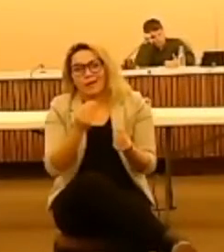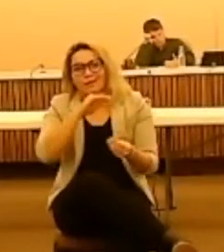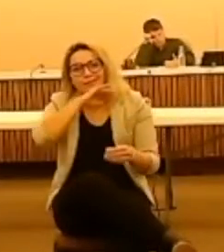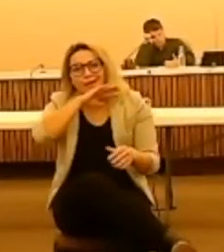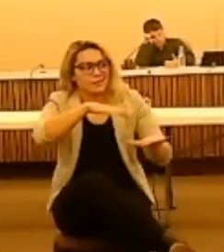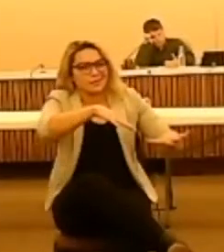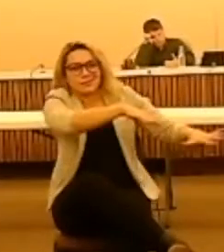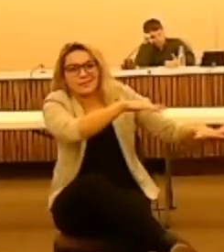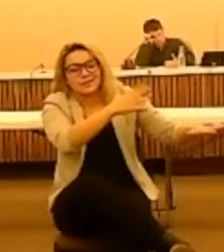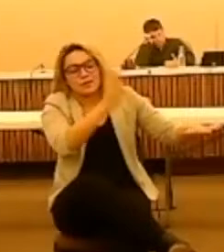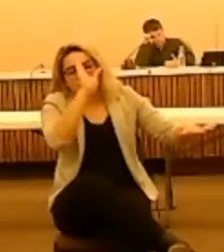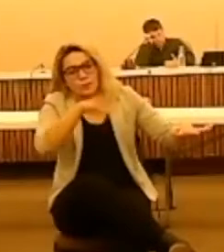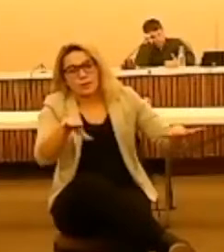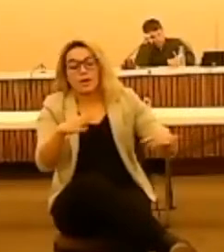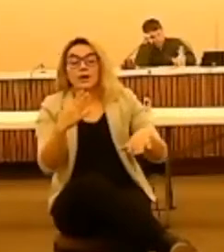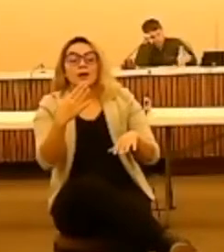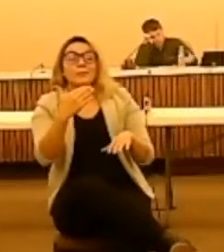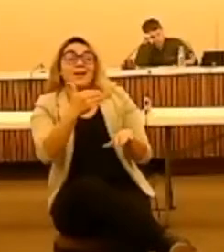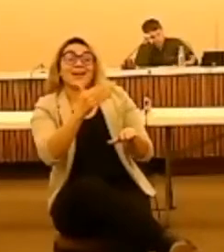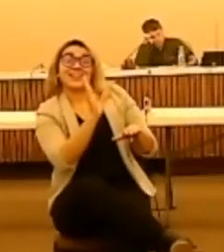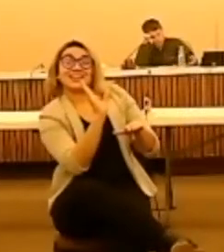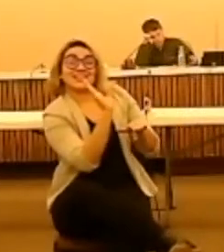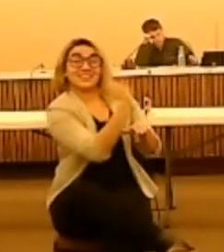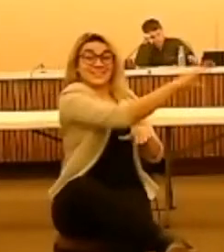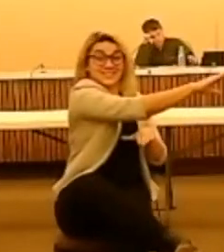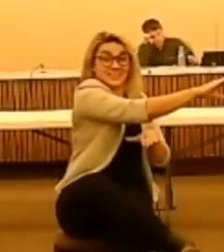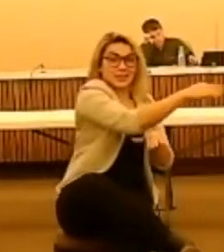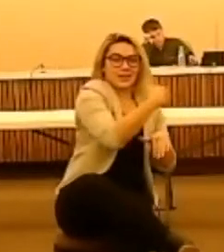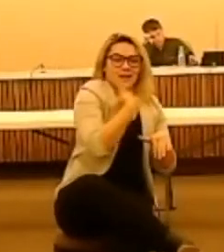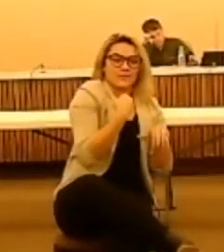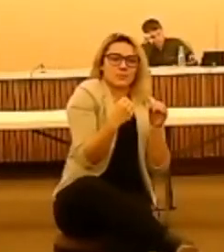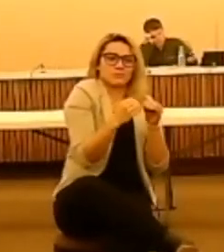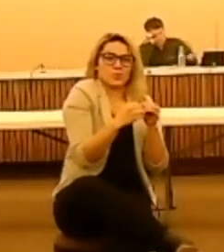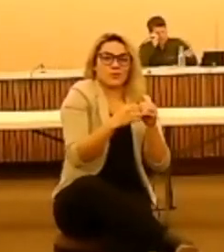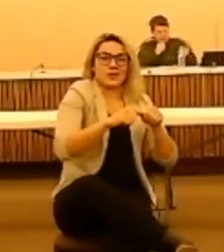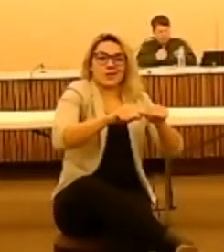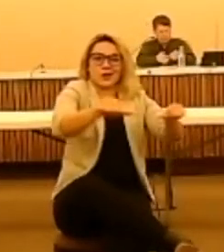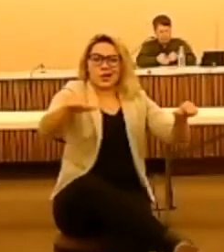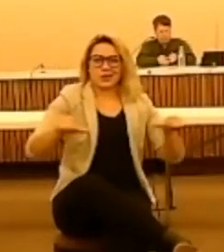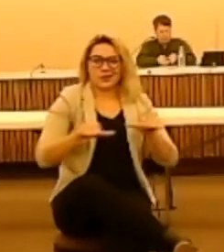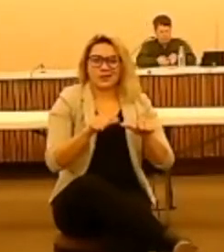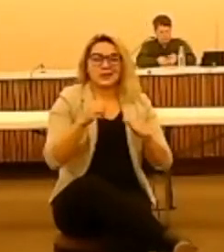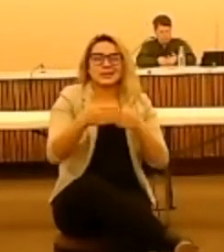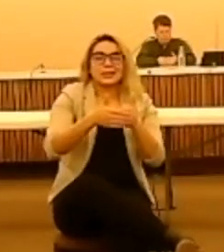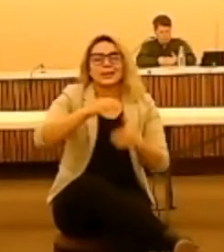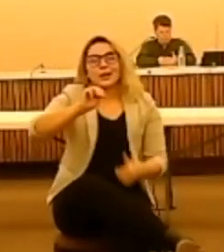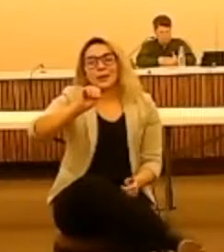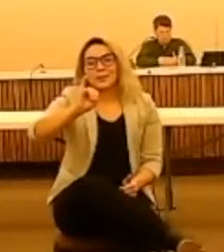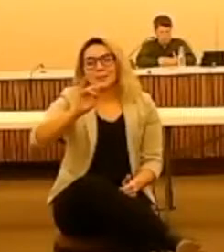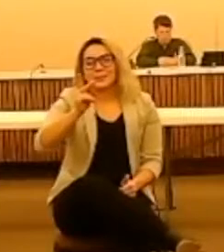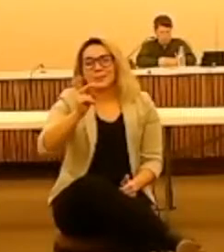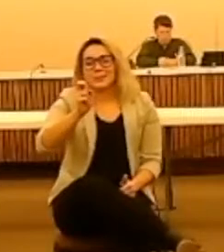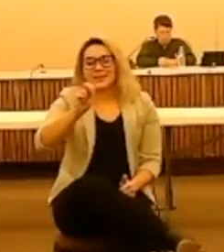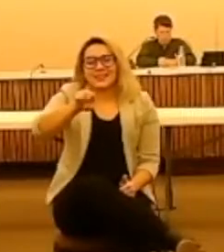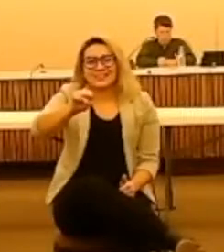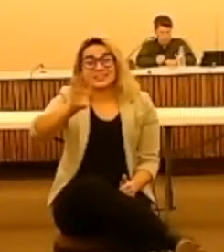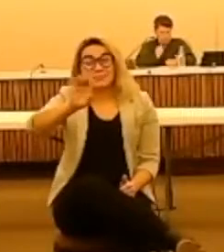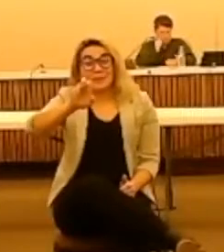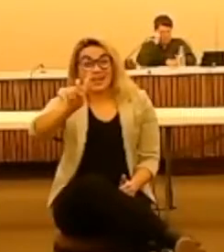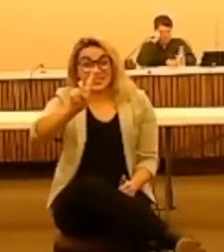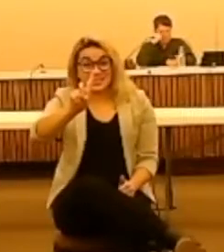there's a bigger distance between the houses on Mickens Bend and those